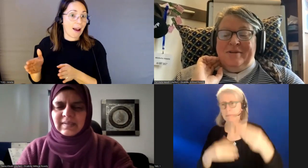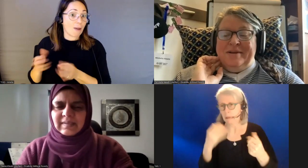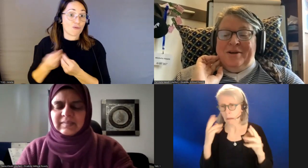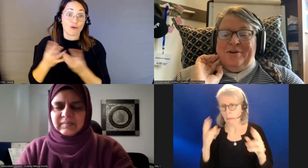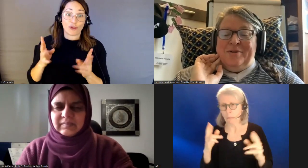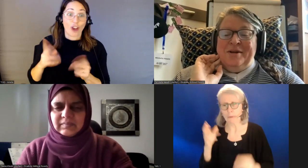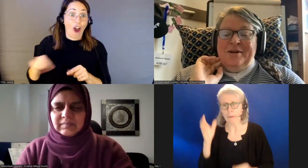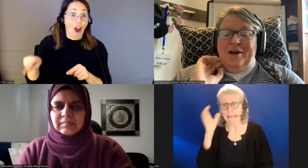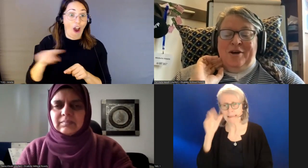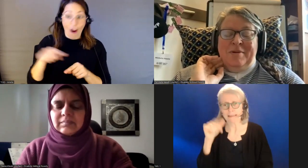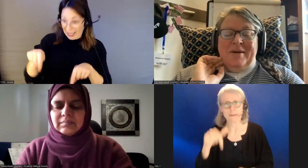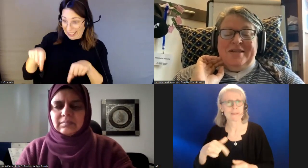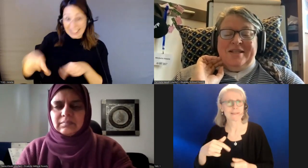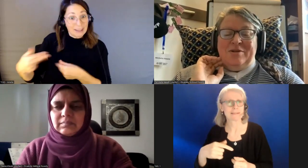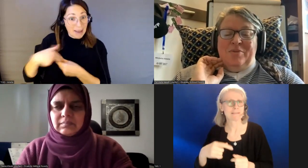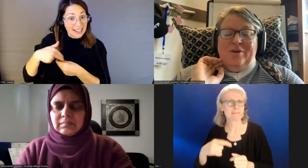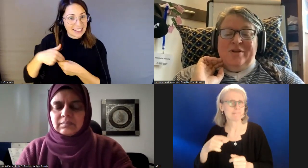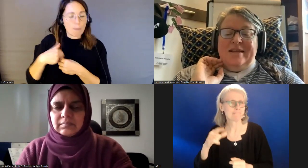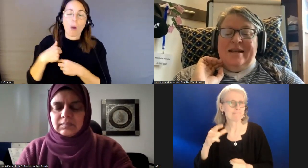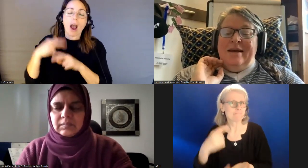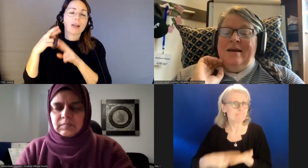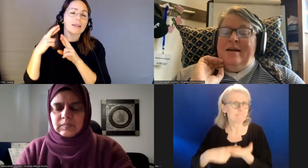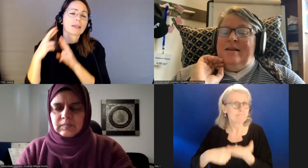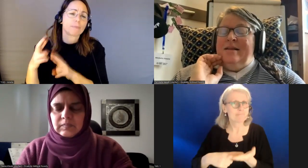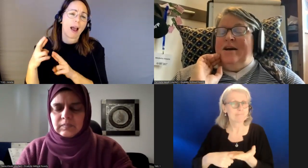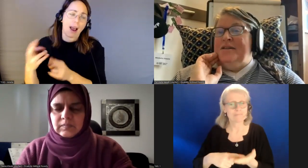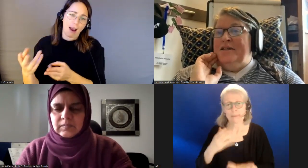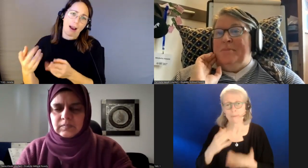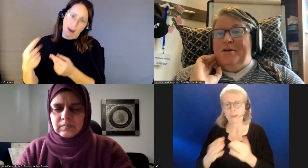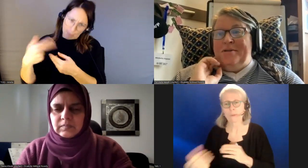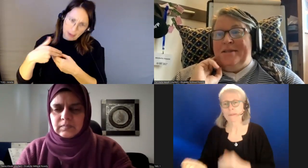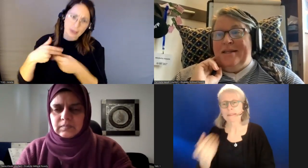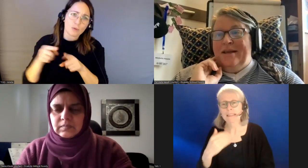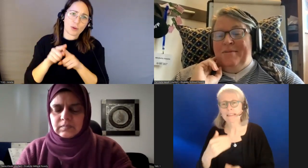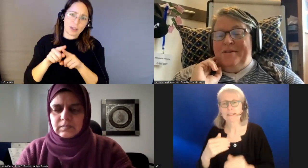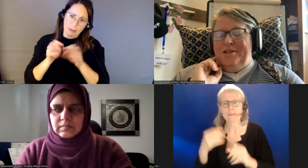call and that you may send some points in. Our